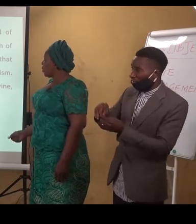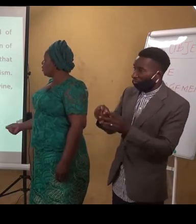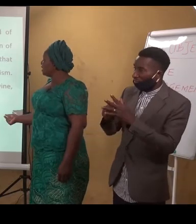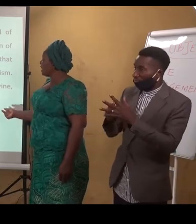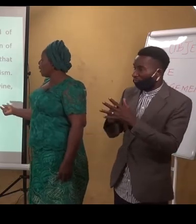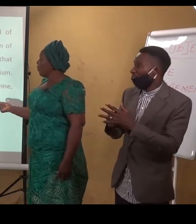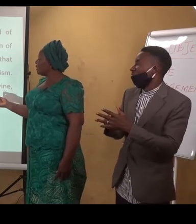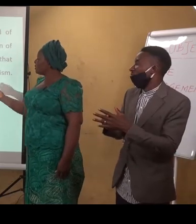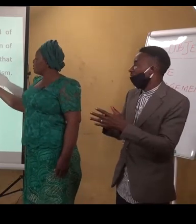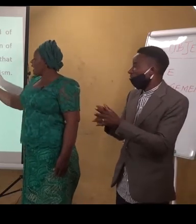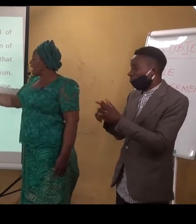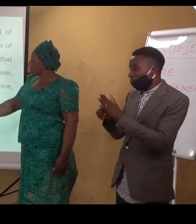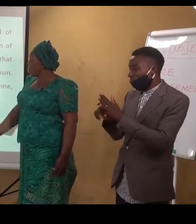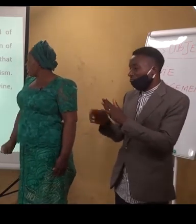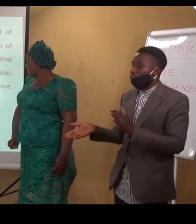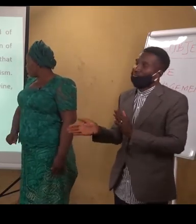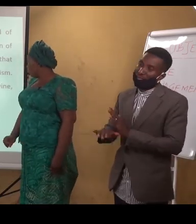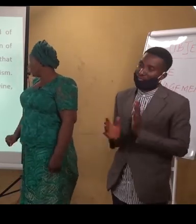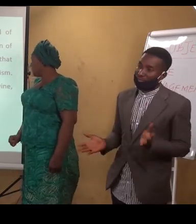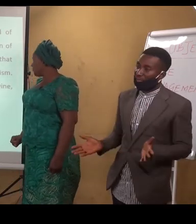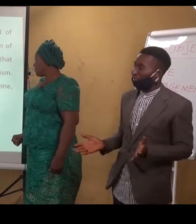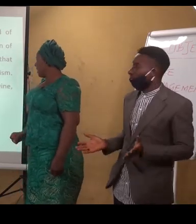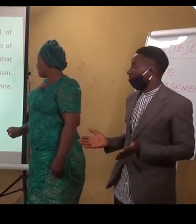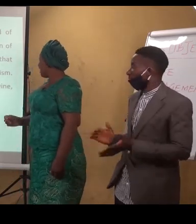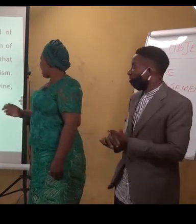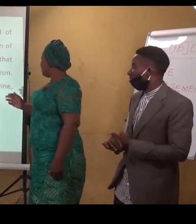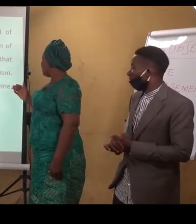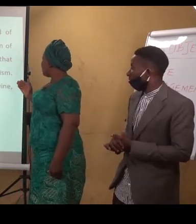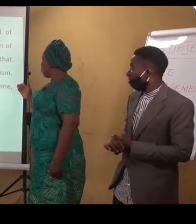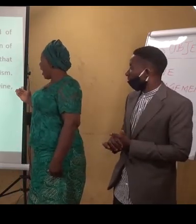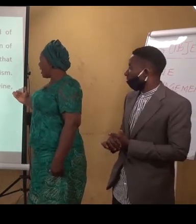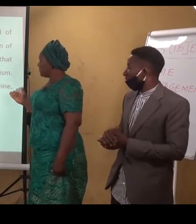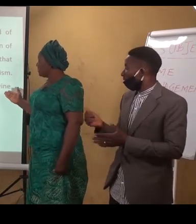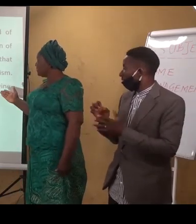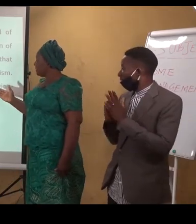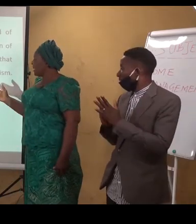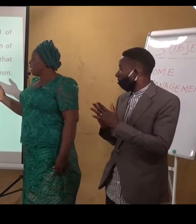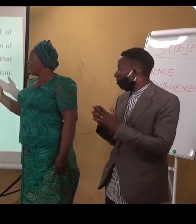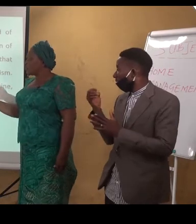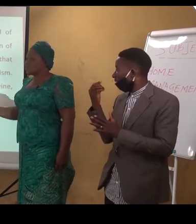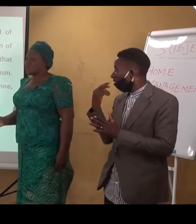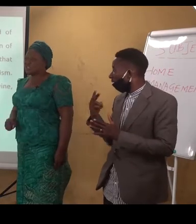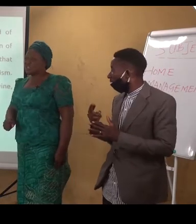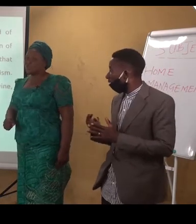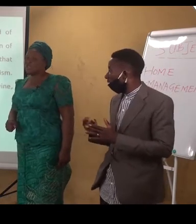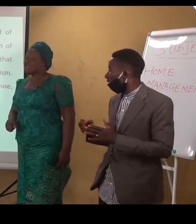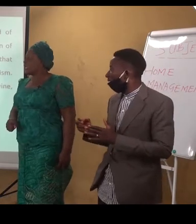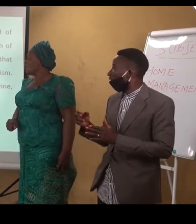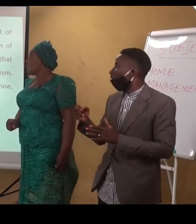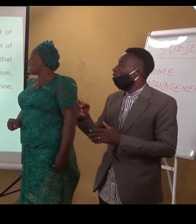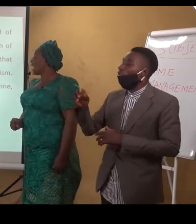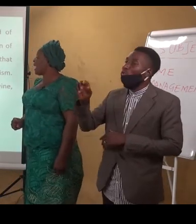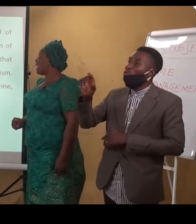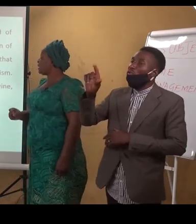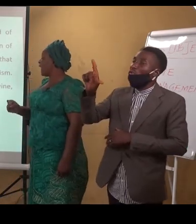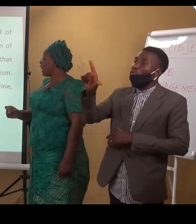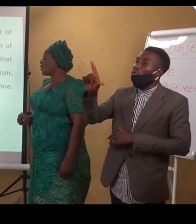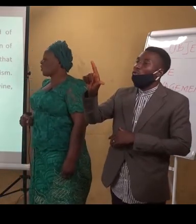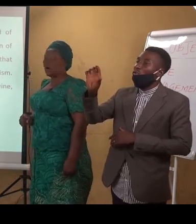Yoruba. All these are what? Are fermented foods. And then we have wine and burukutu, which is what? A